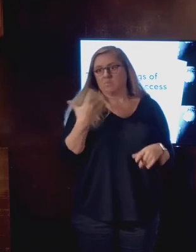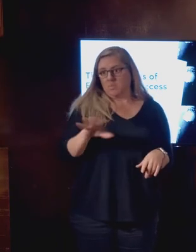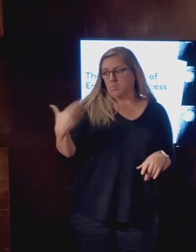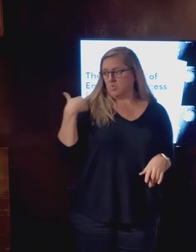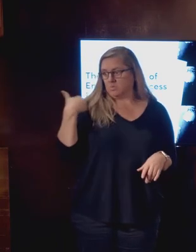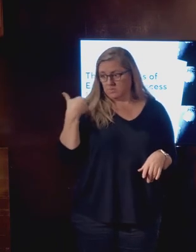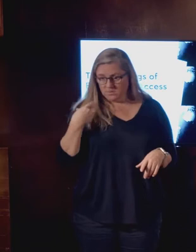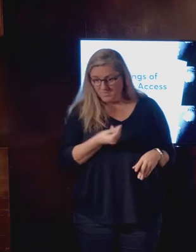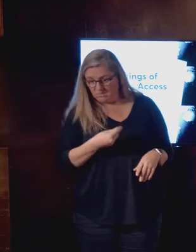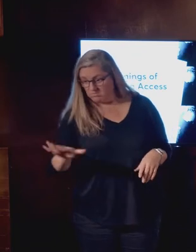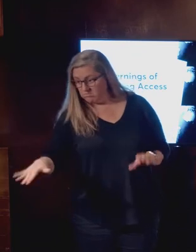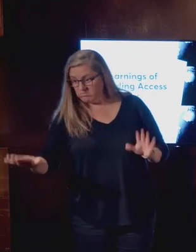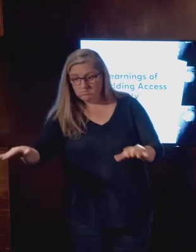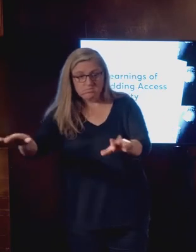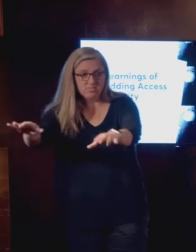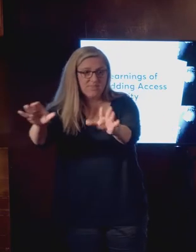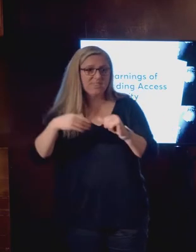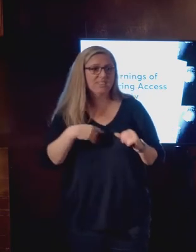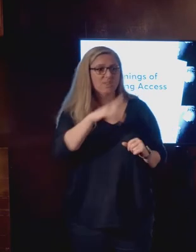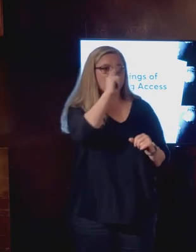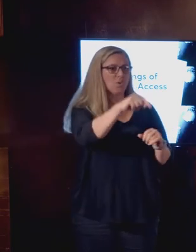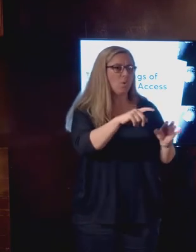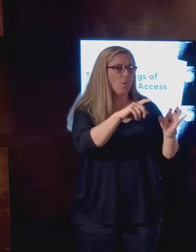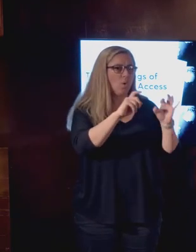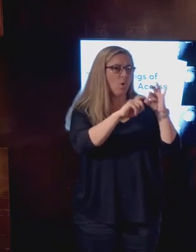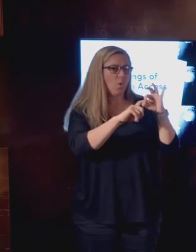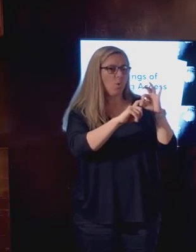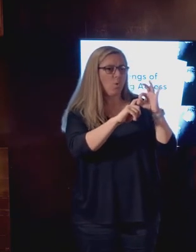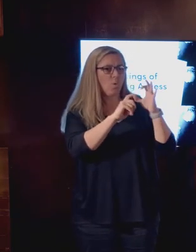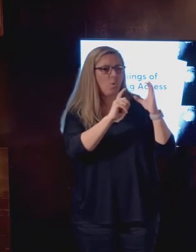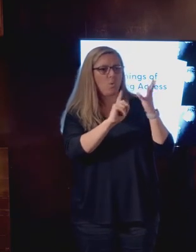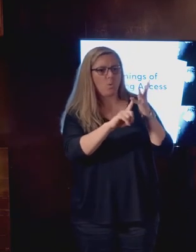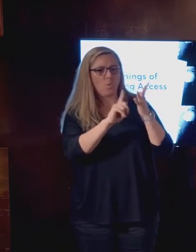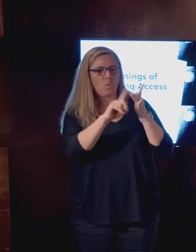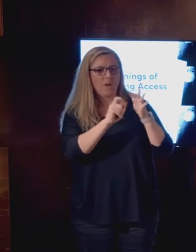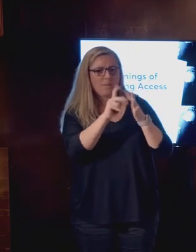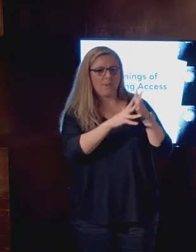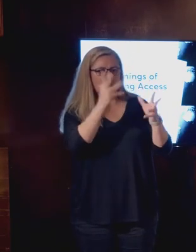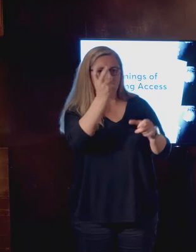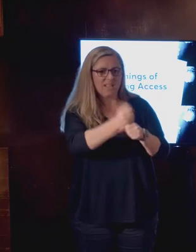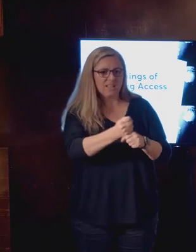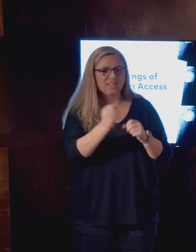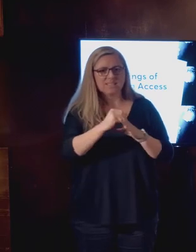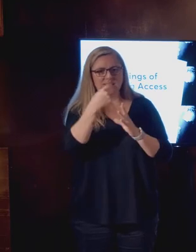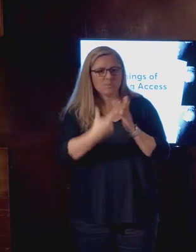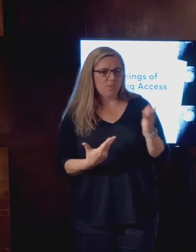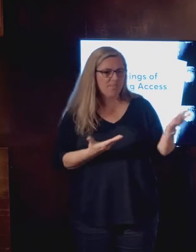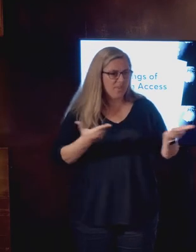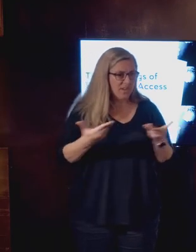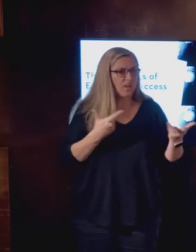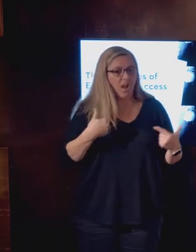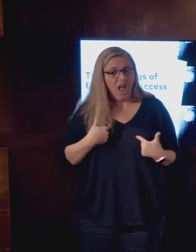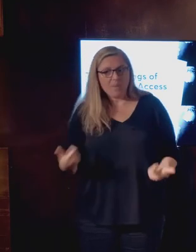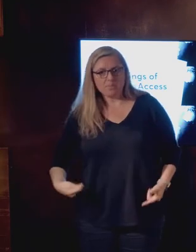them or not. You could send them to Quippings. You know, Quippings is the disability performance troupe in Melbourne. I'm a member